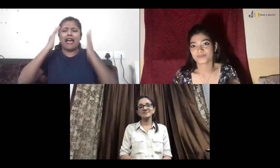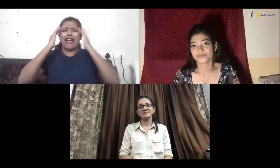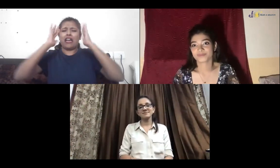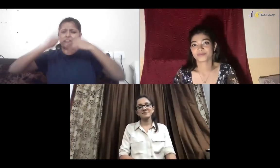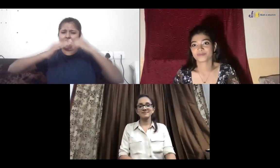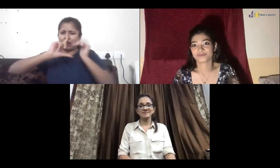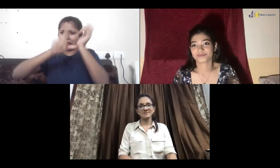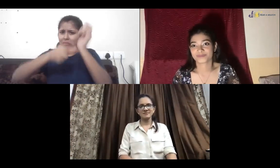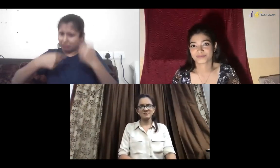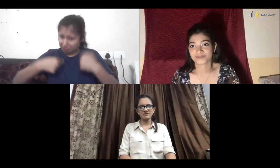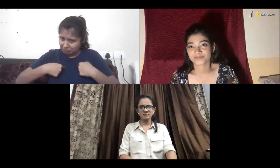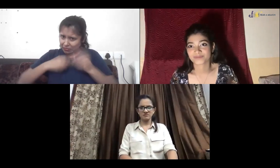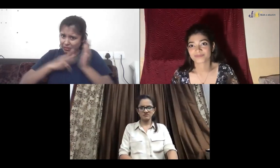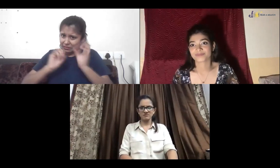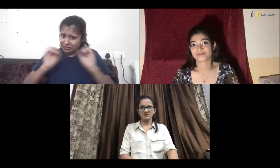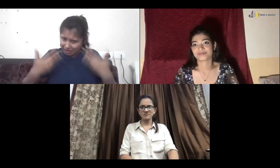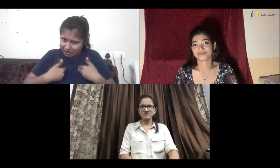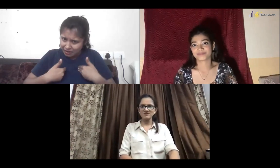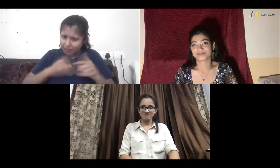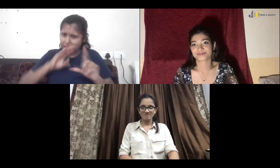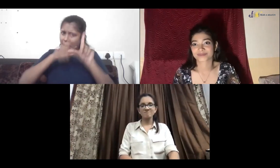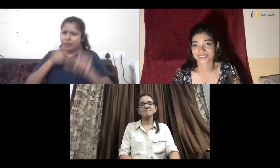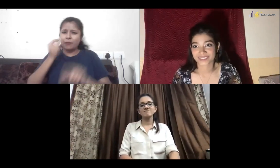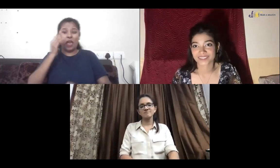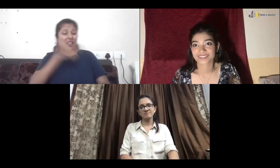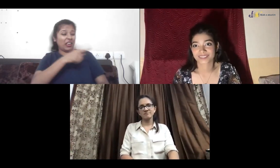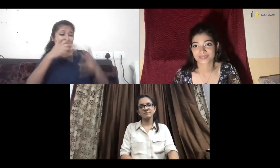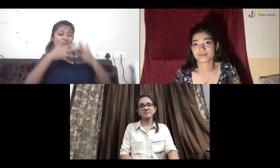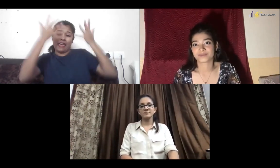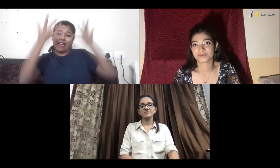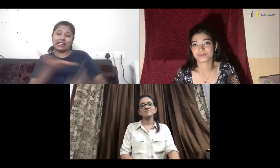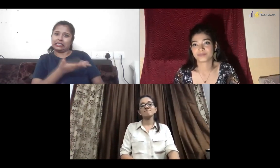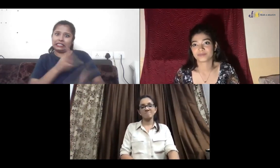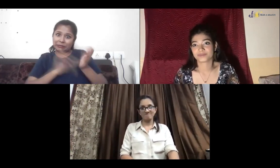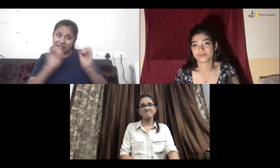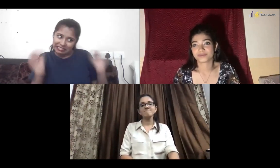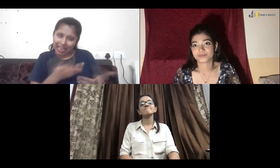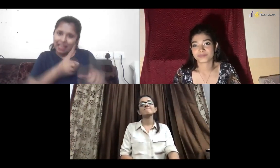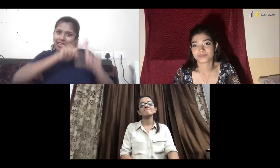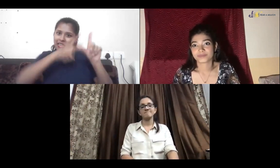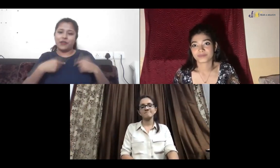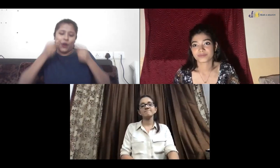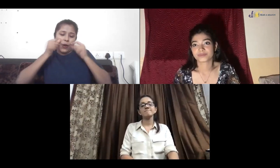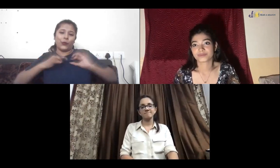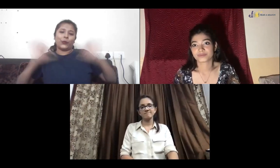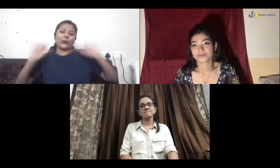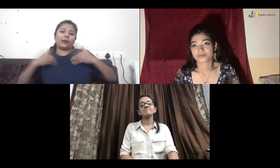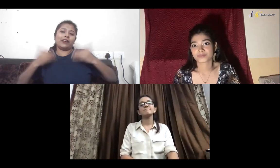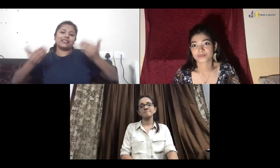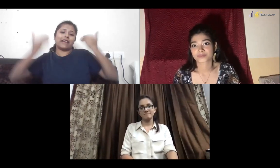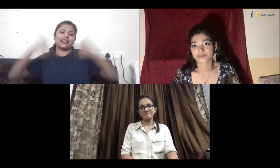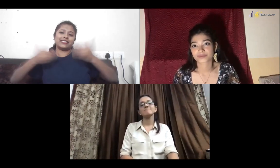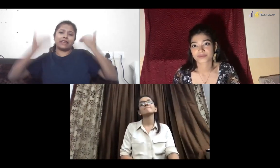Sweta, while growing, I know, and then later on, I understand boys, they have a responsibility. They